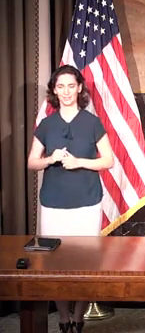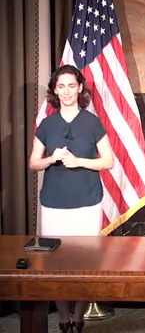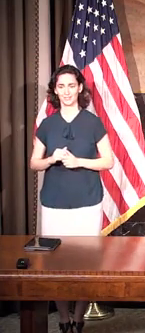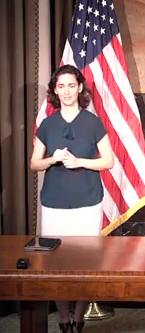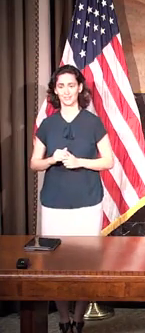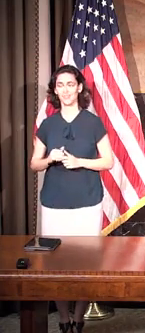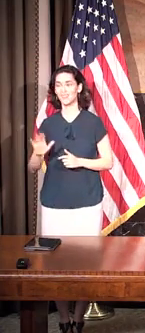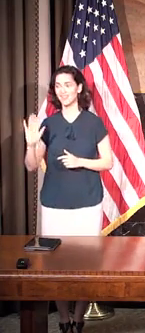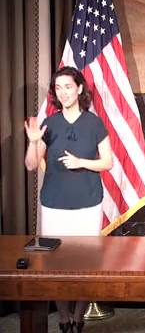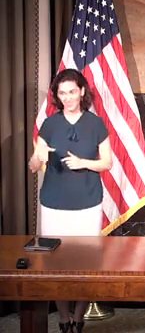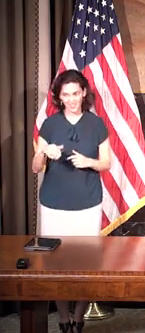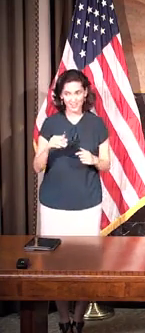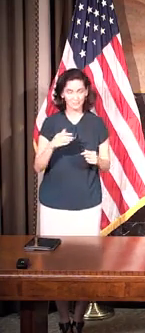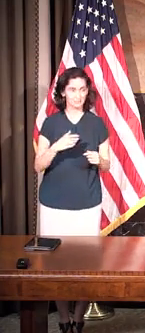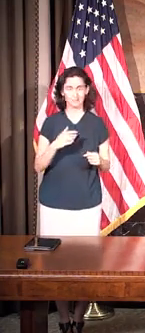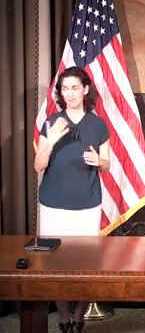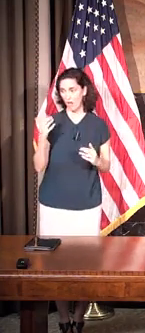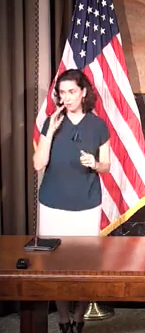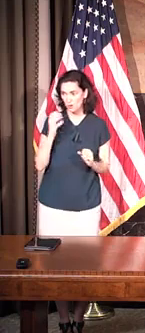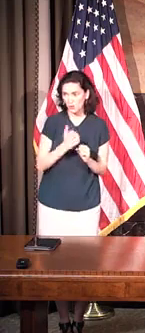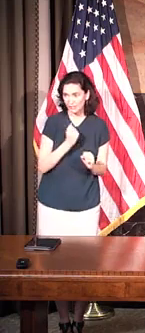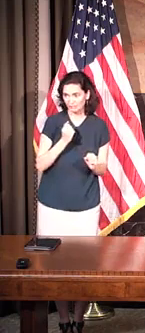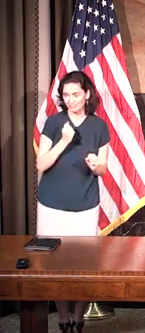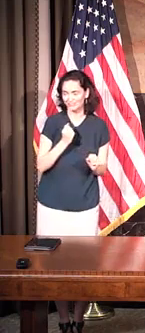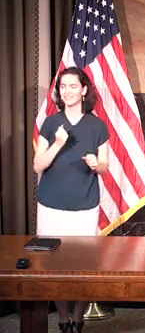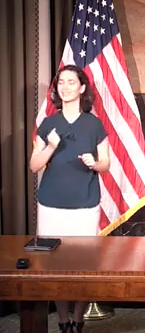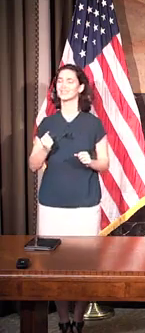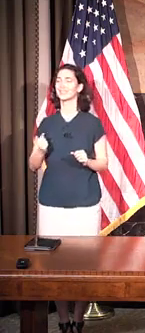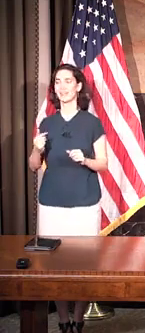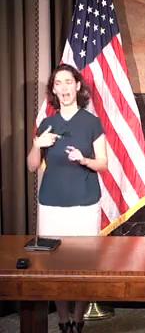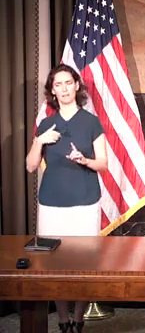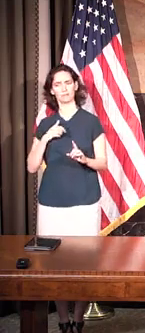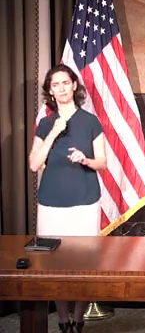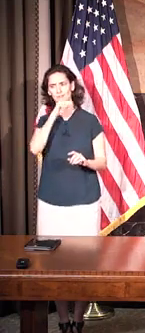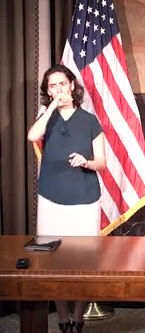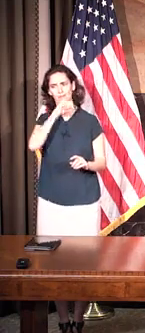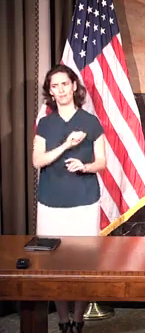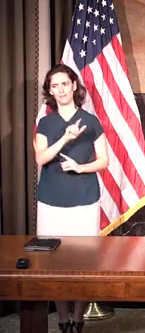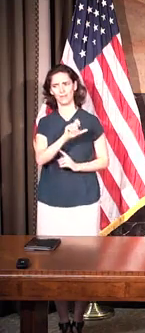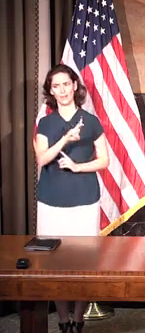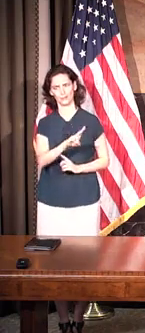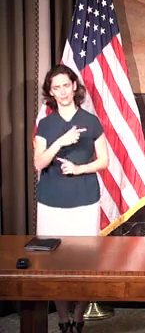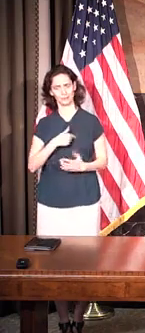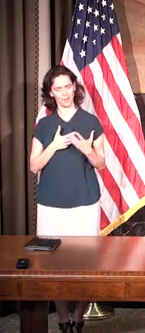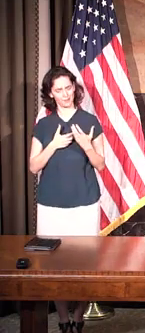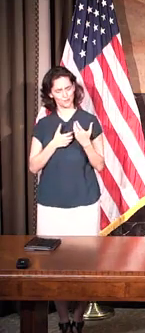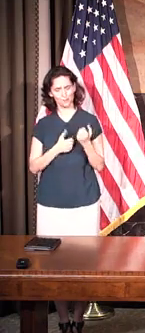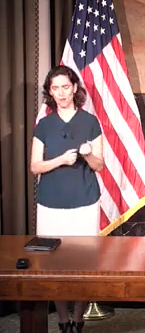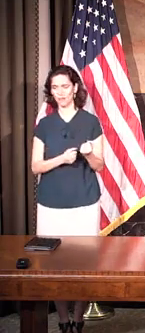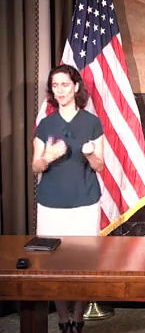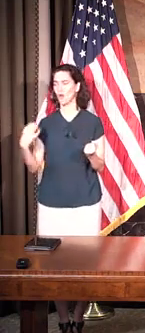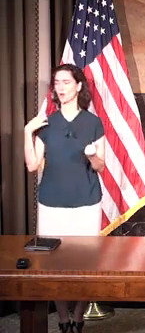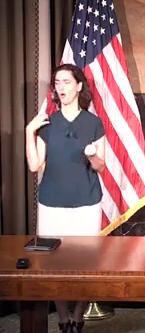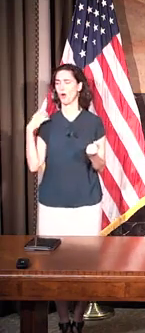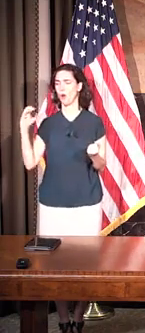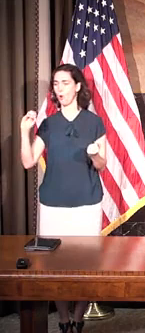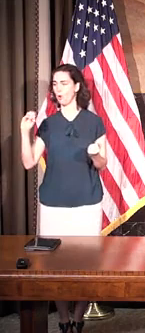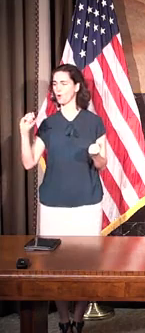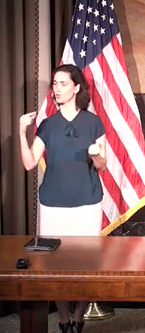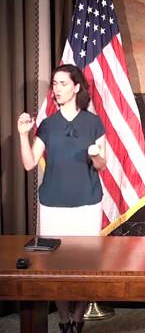including our performance on the field, obviously. But I'm a huge fan, and I have every confidence that Coach Orgeron and his staff